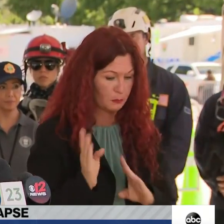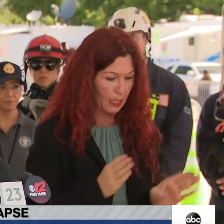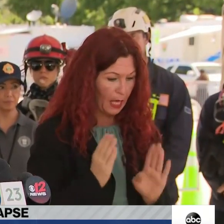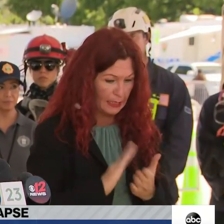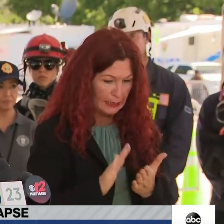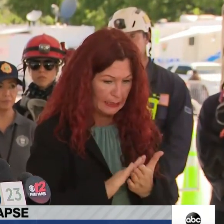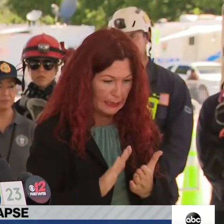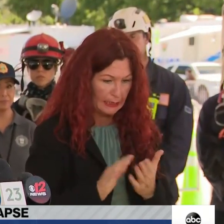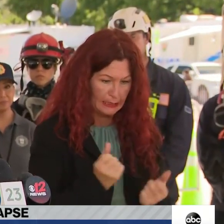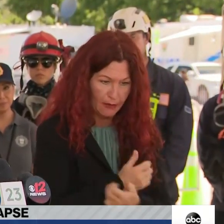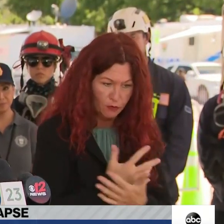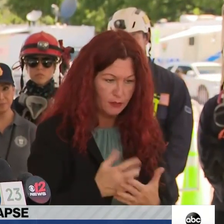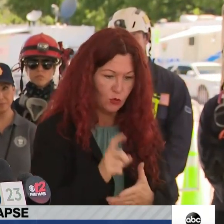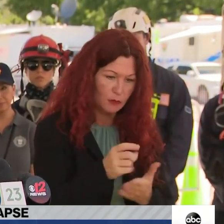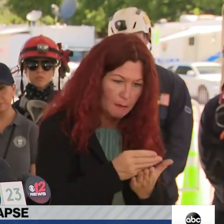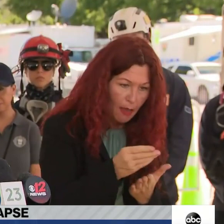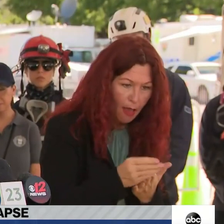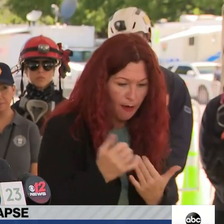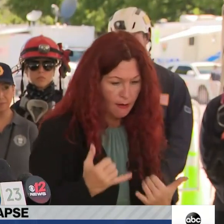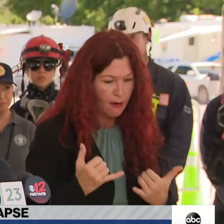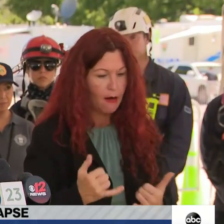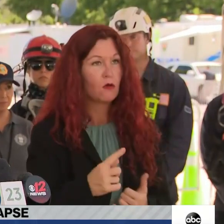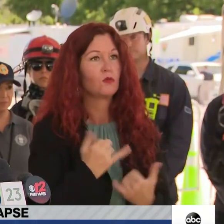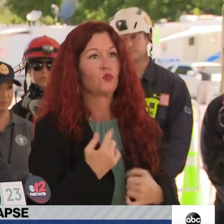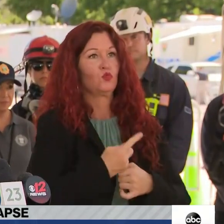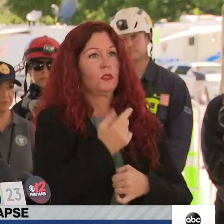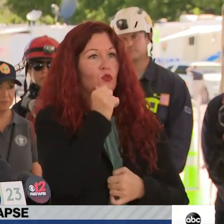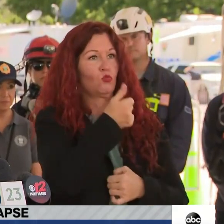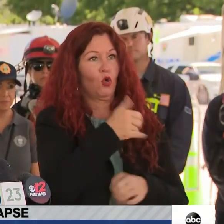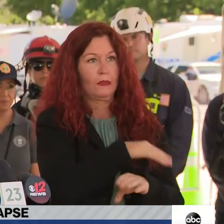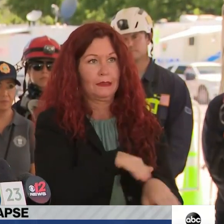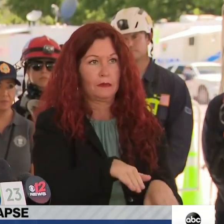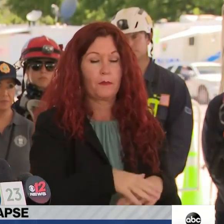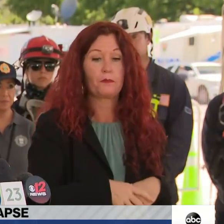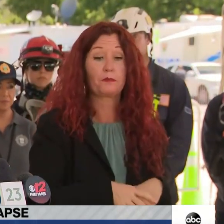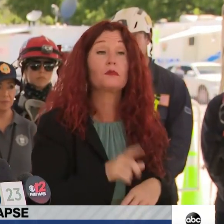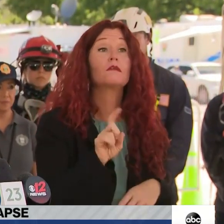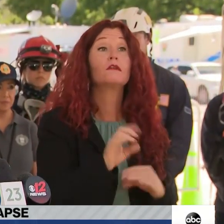more information, please go to